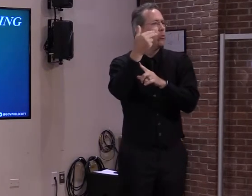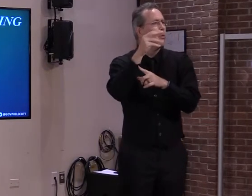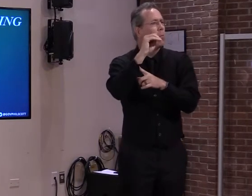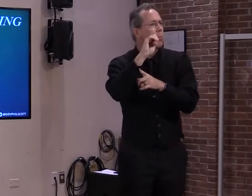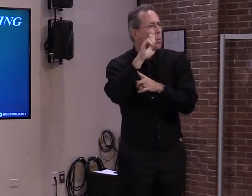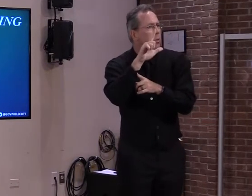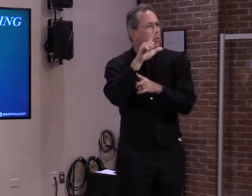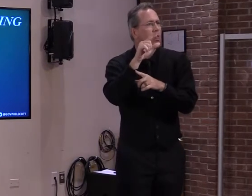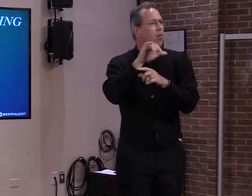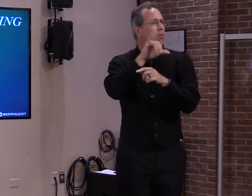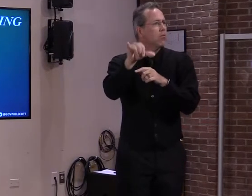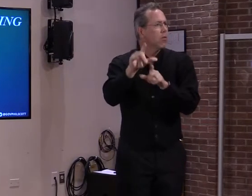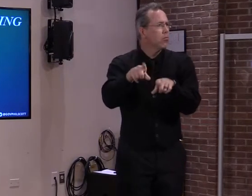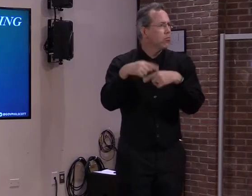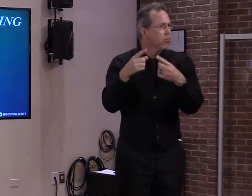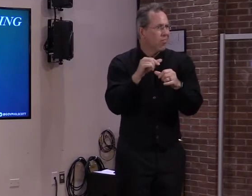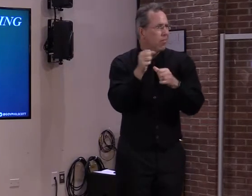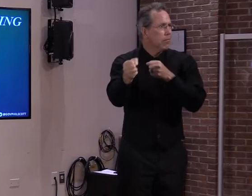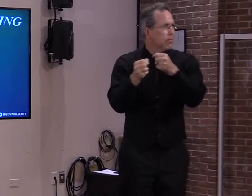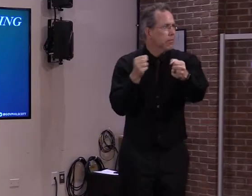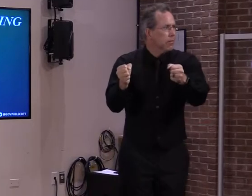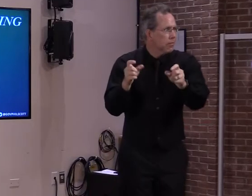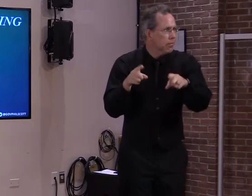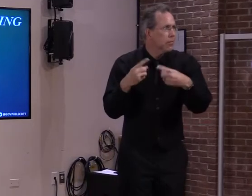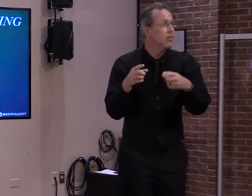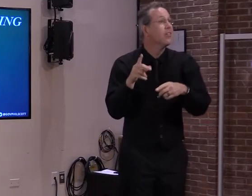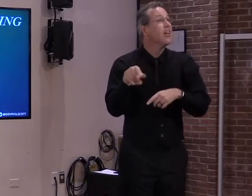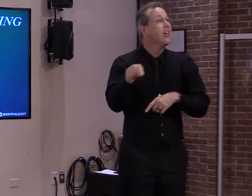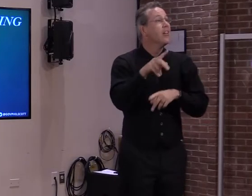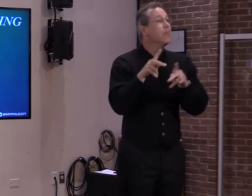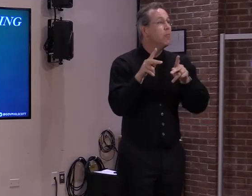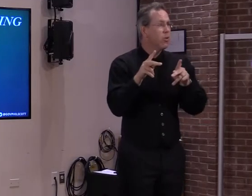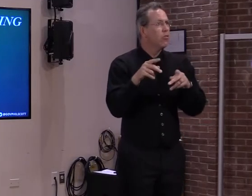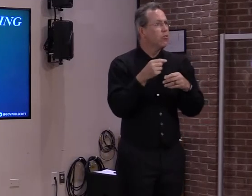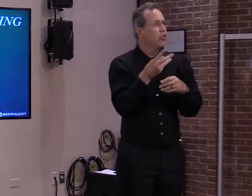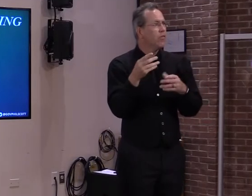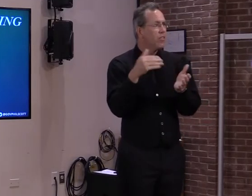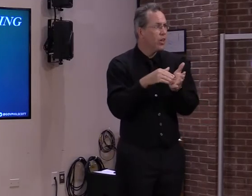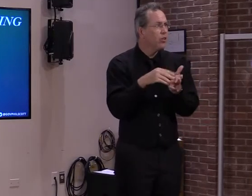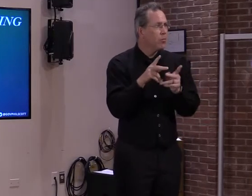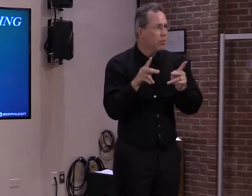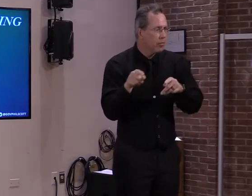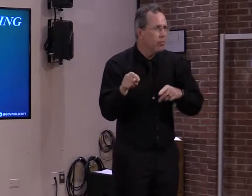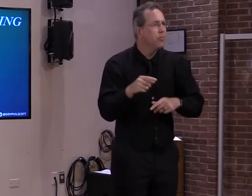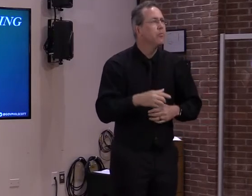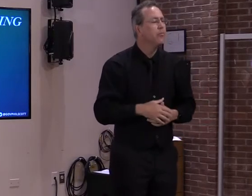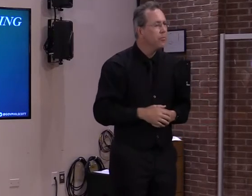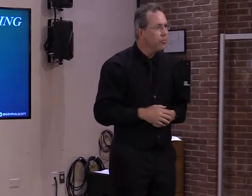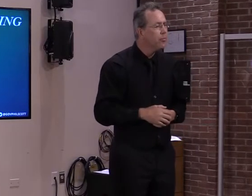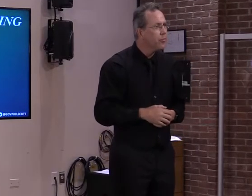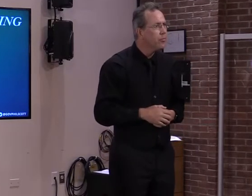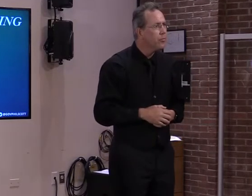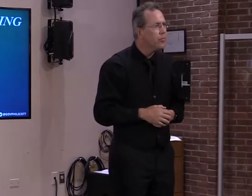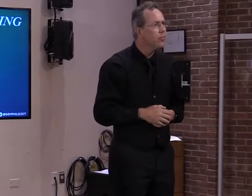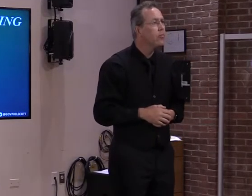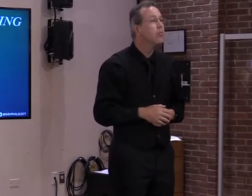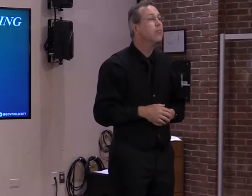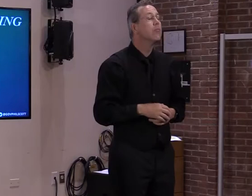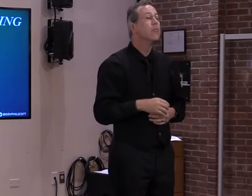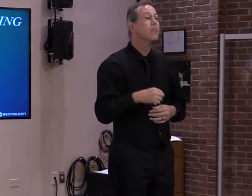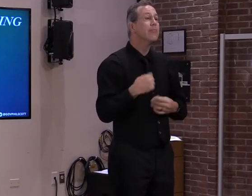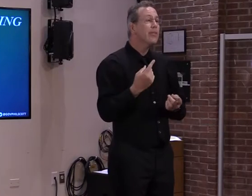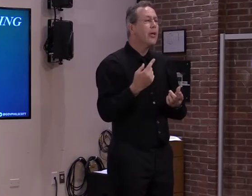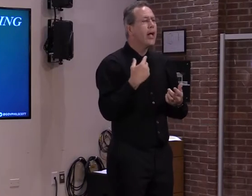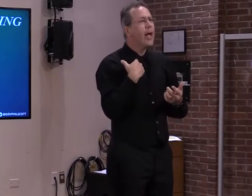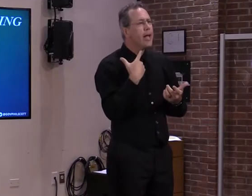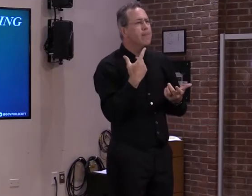because the public health and travel restrictions essentially closed Vermont tourism, and hotels